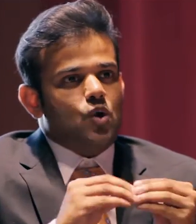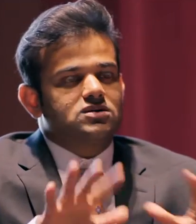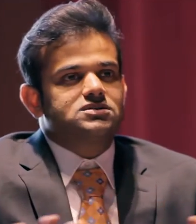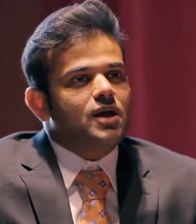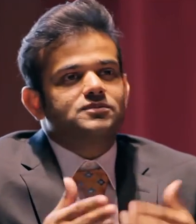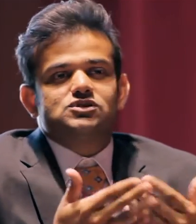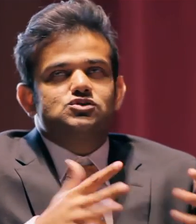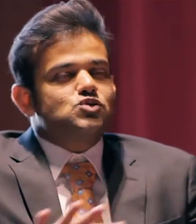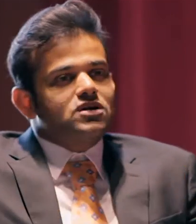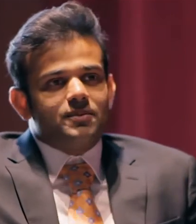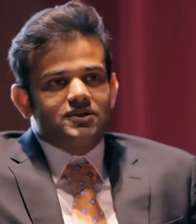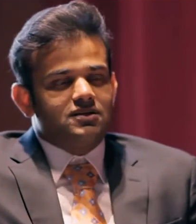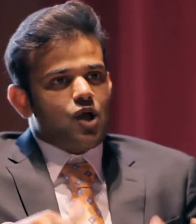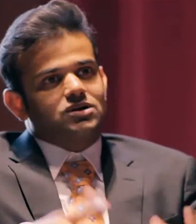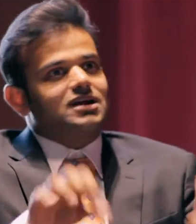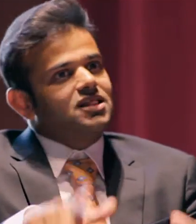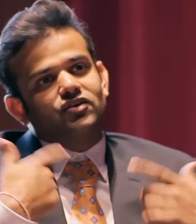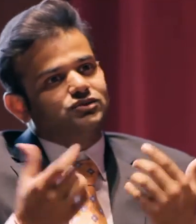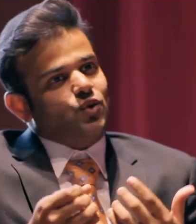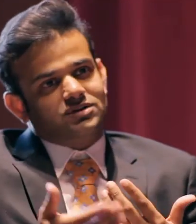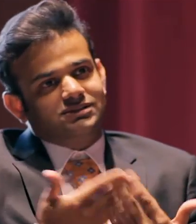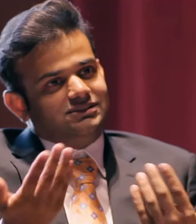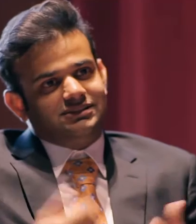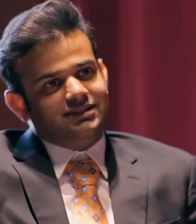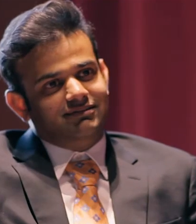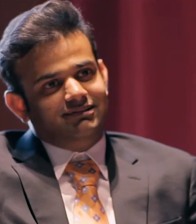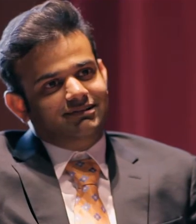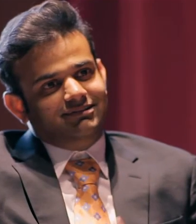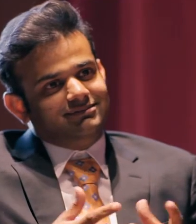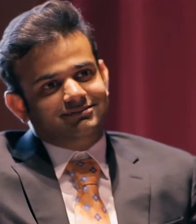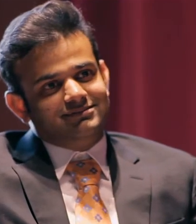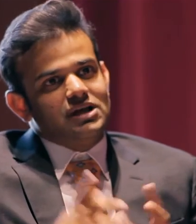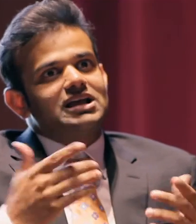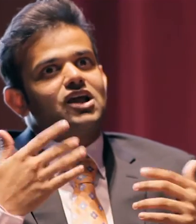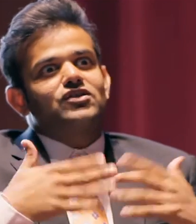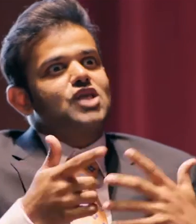So now you're just at a place you're just kind of taking life easy and